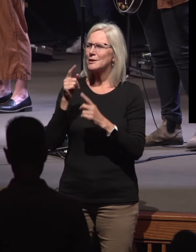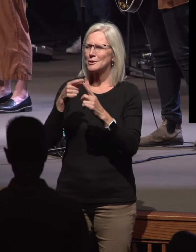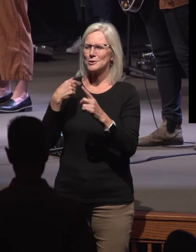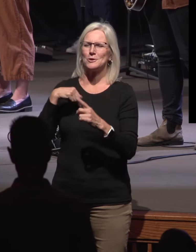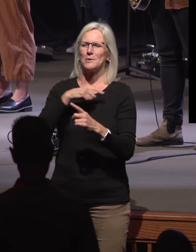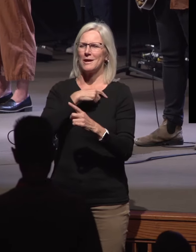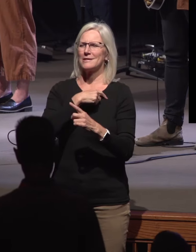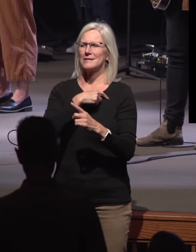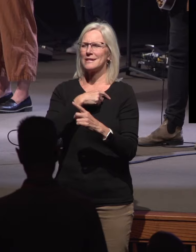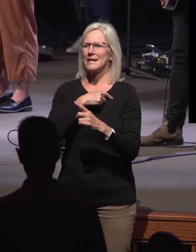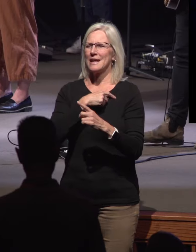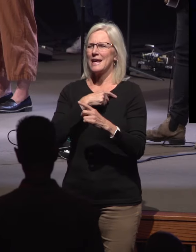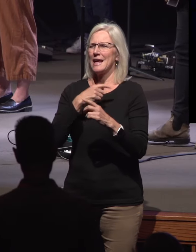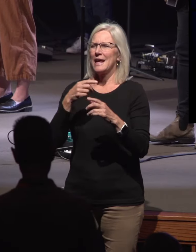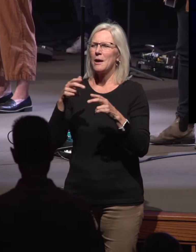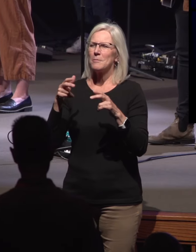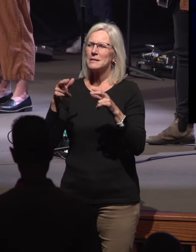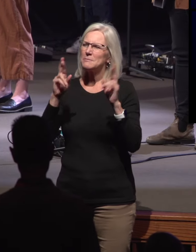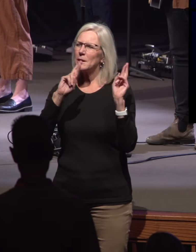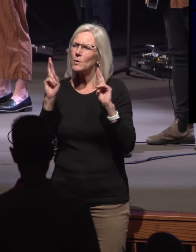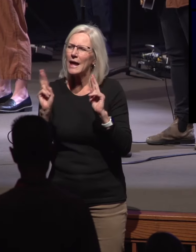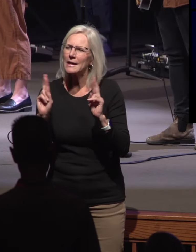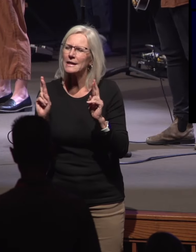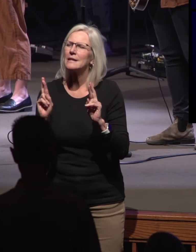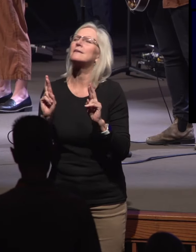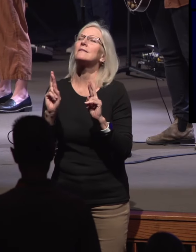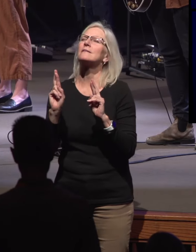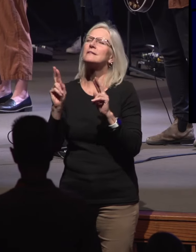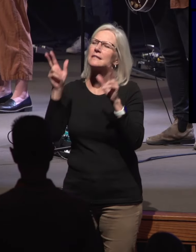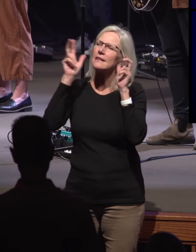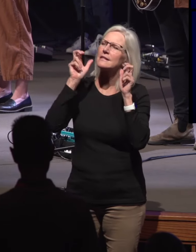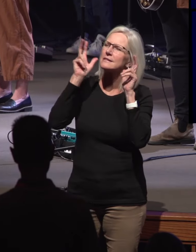our Father in heaven has to share, to teach.